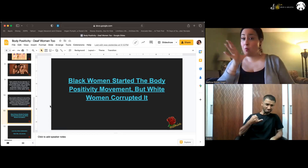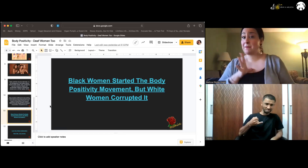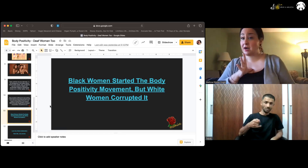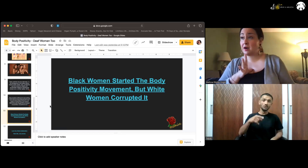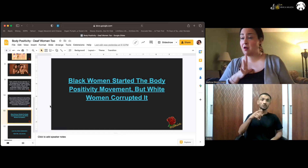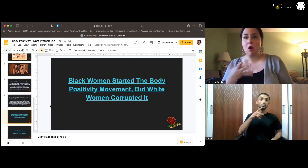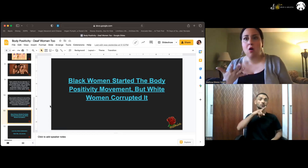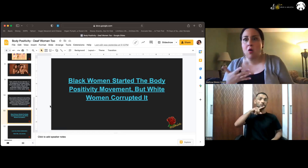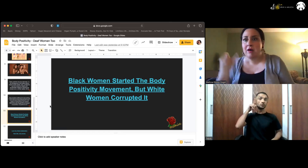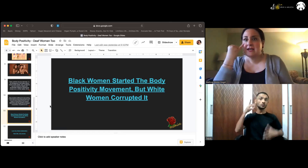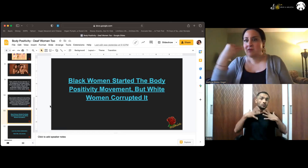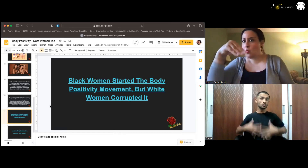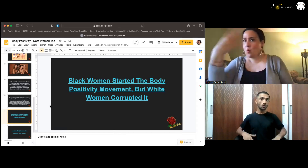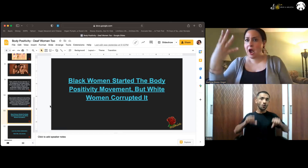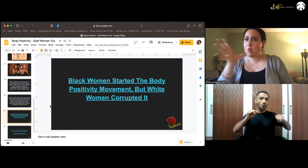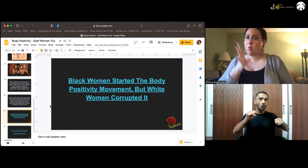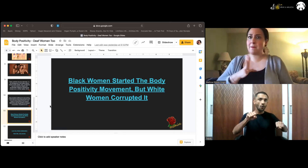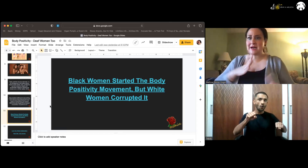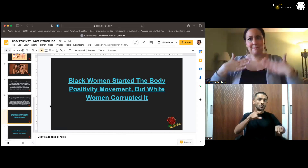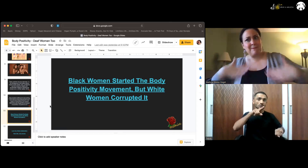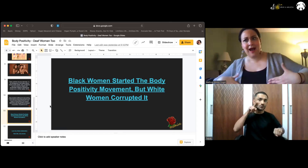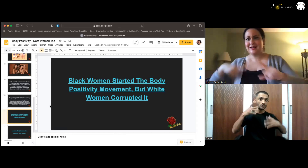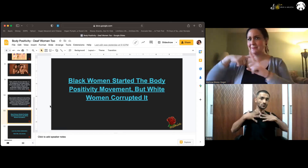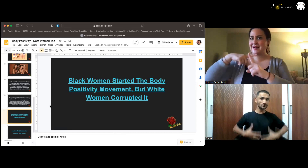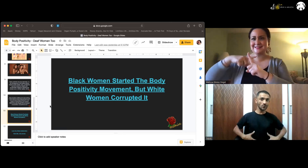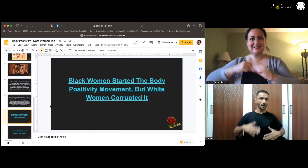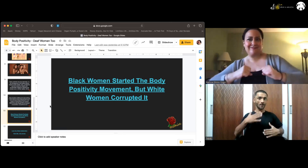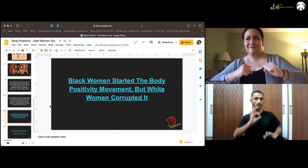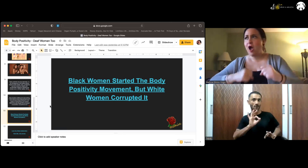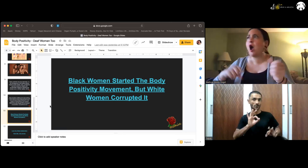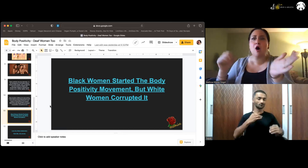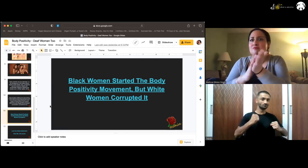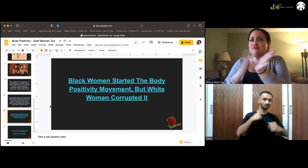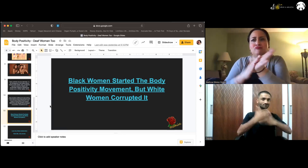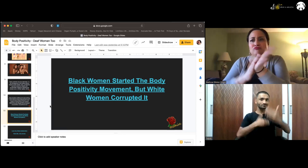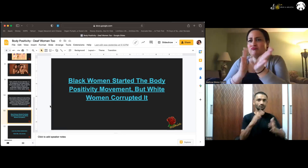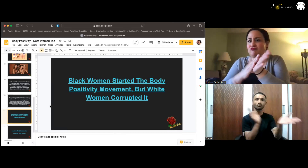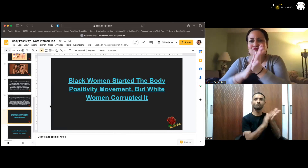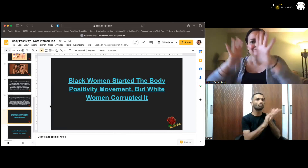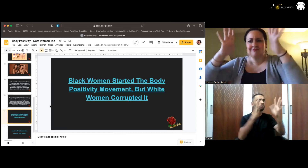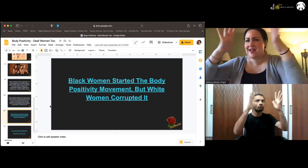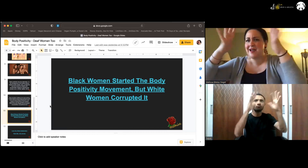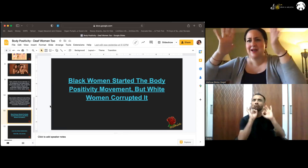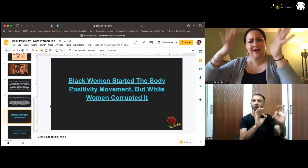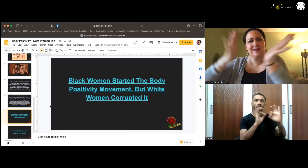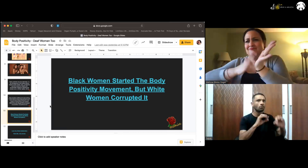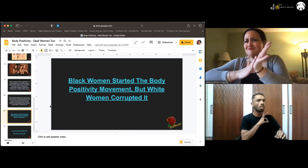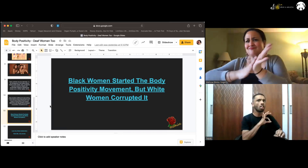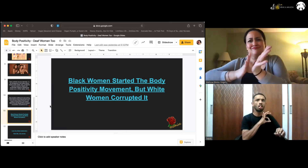about some geographical areas where people, they have their own skin type and their